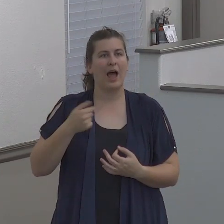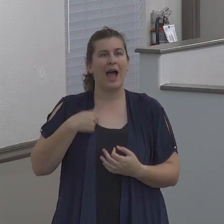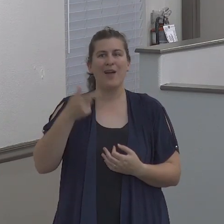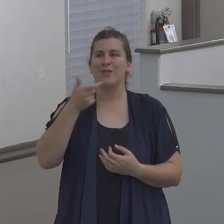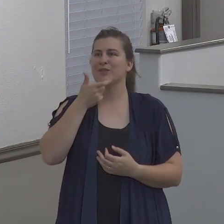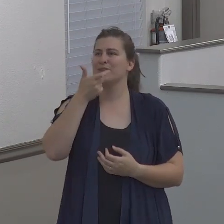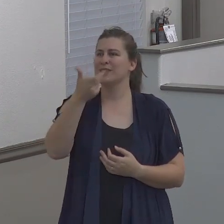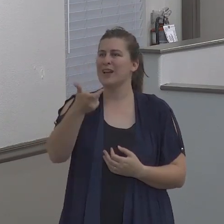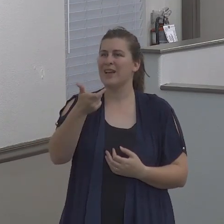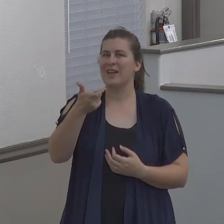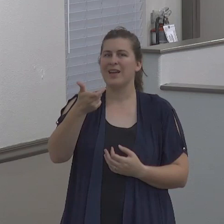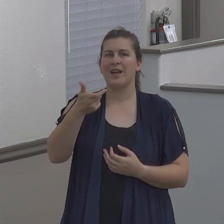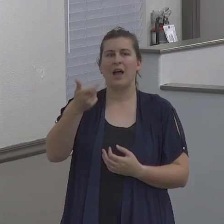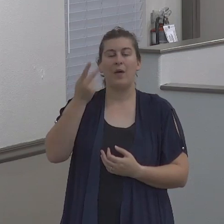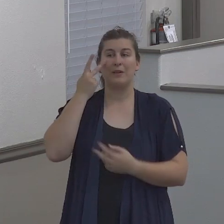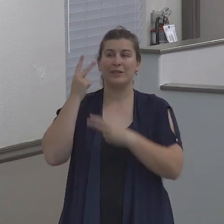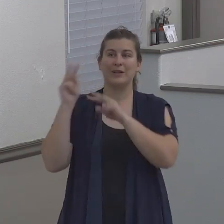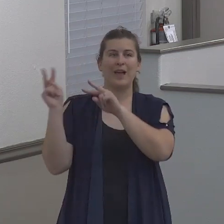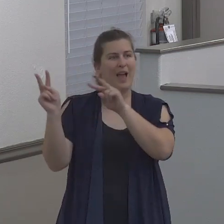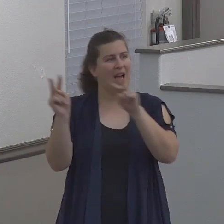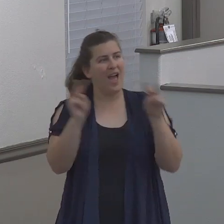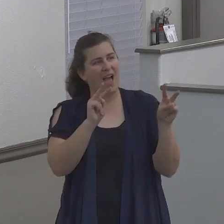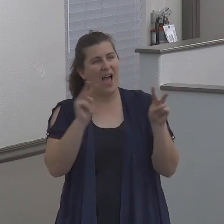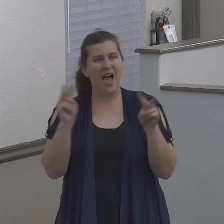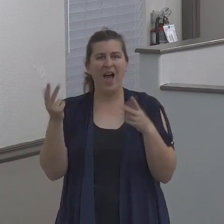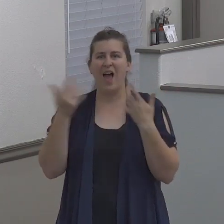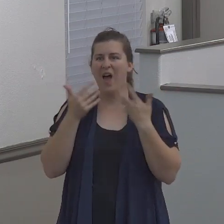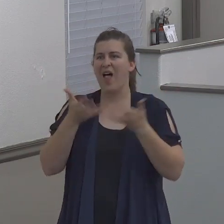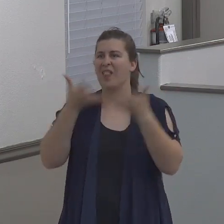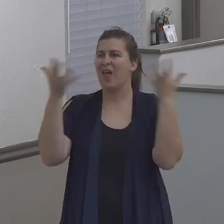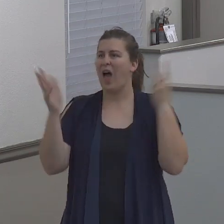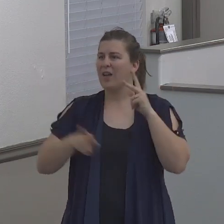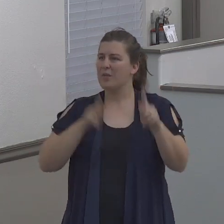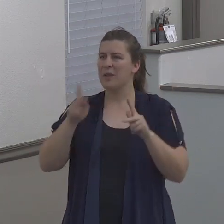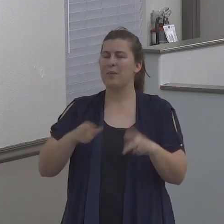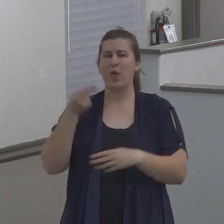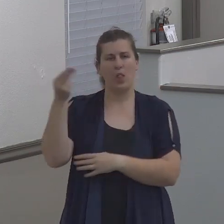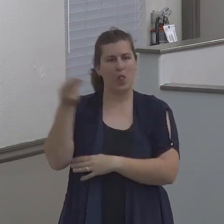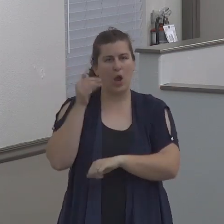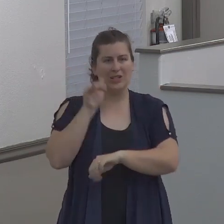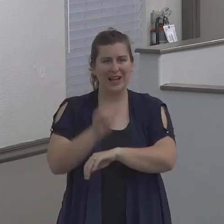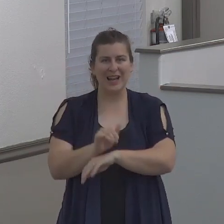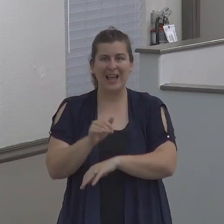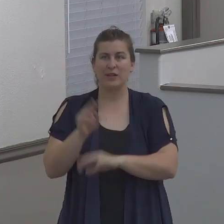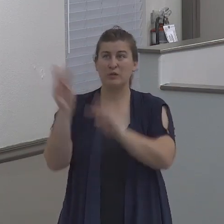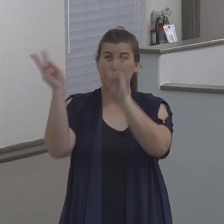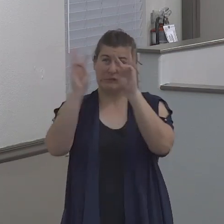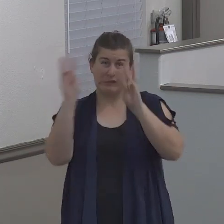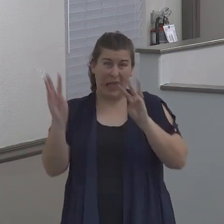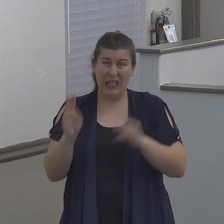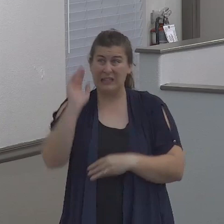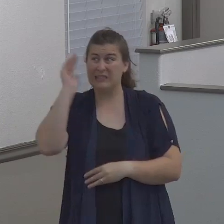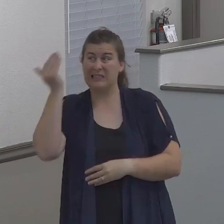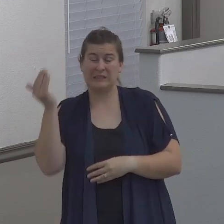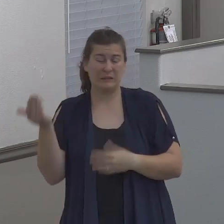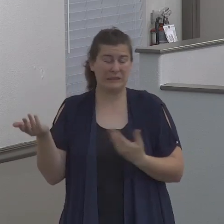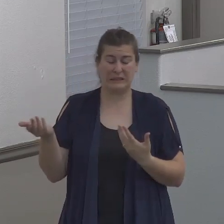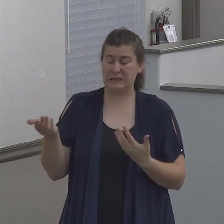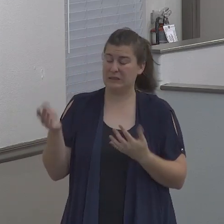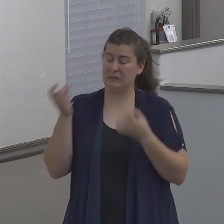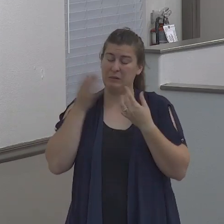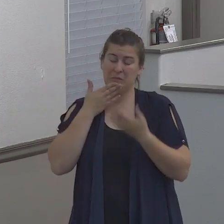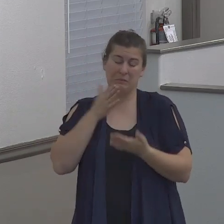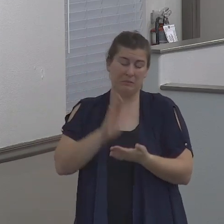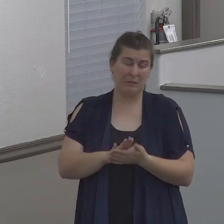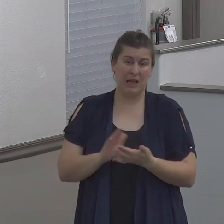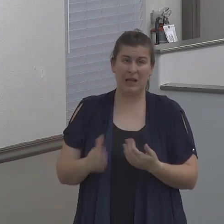That's why I look out here tonight and I see this good crowd of people. And I'm thinking, man, on a Thursday night, the weather